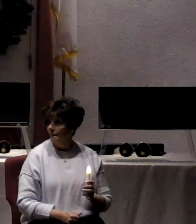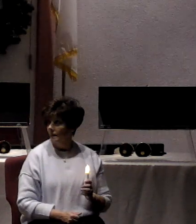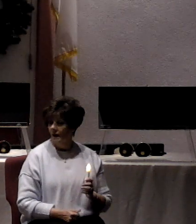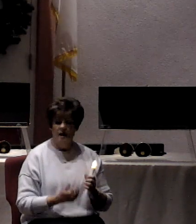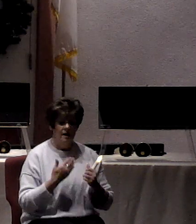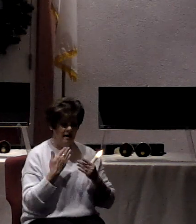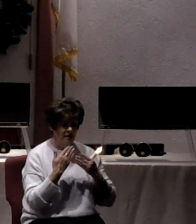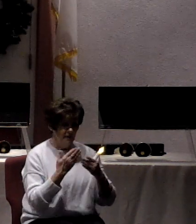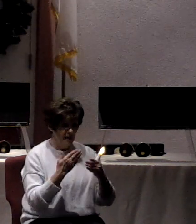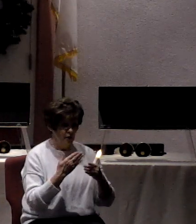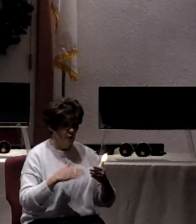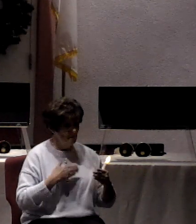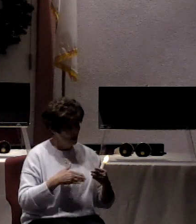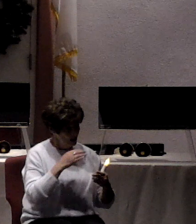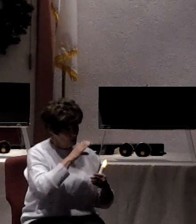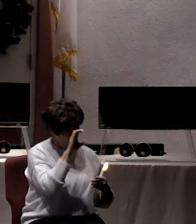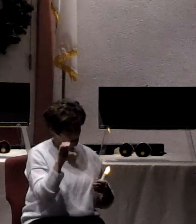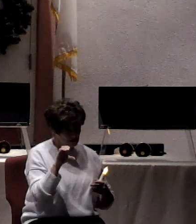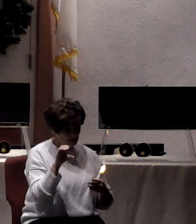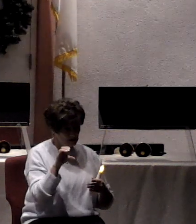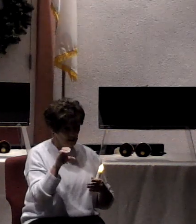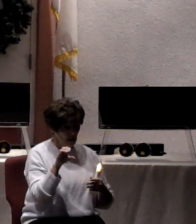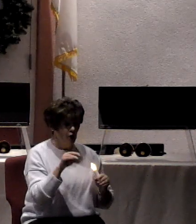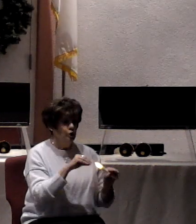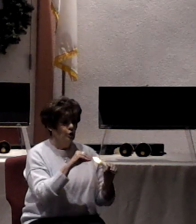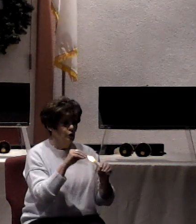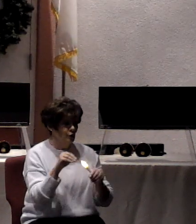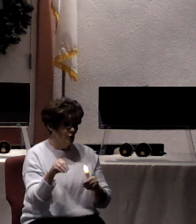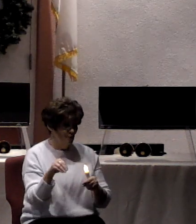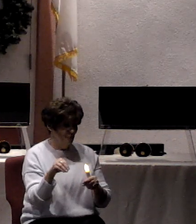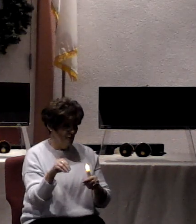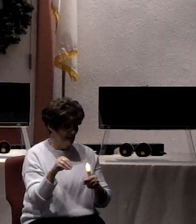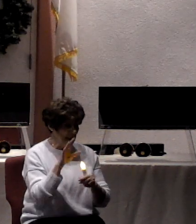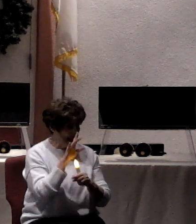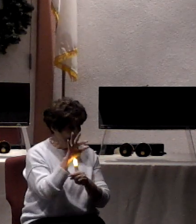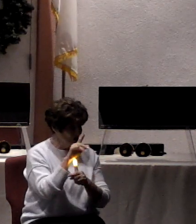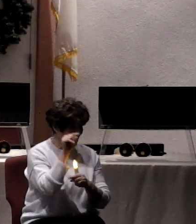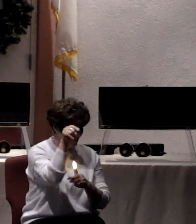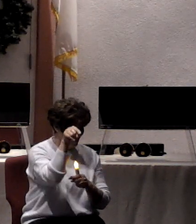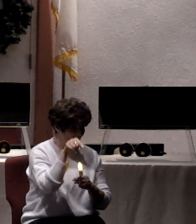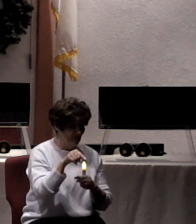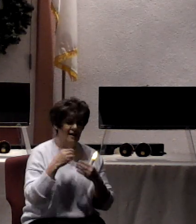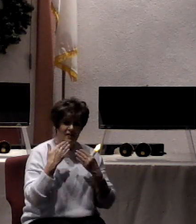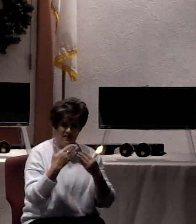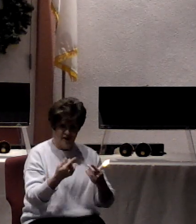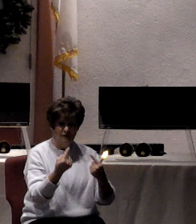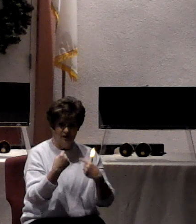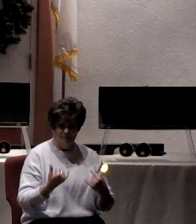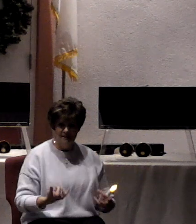Thank you all. Merry Christmas. Of course, you can drop these on your way out, but thank you so much for being here today.